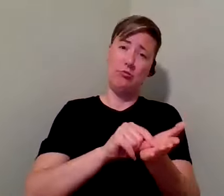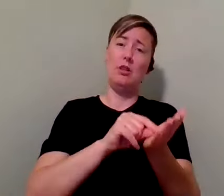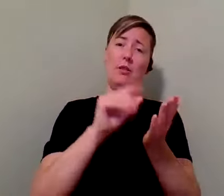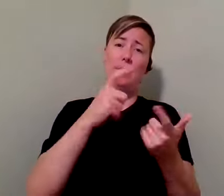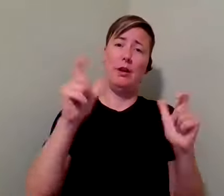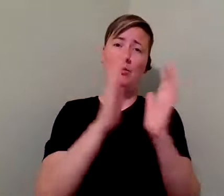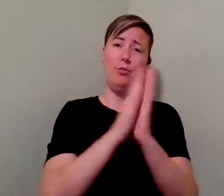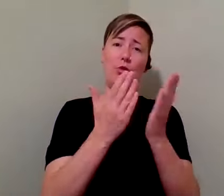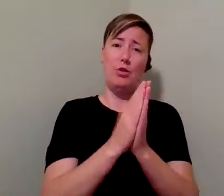183 countries,